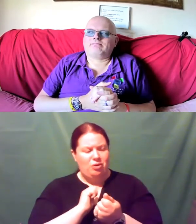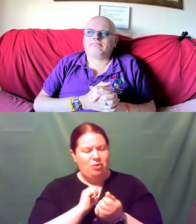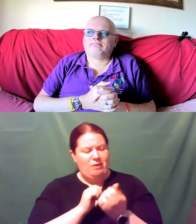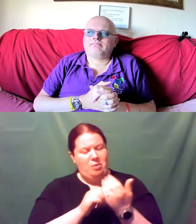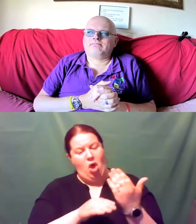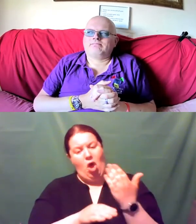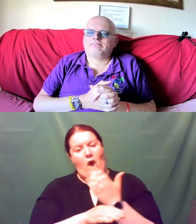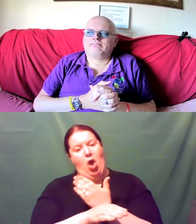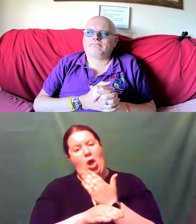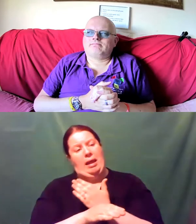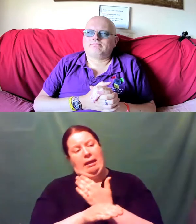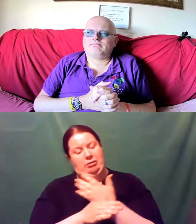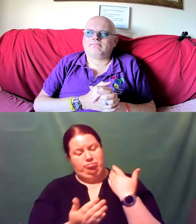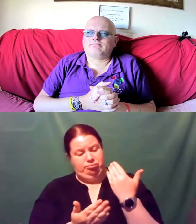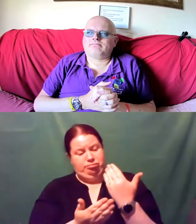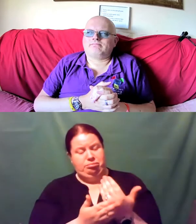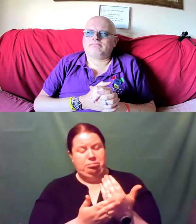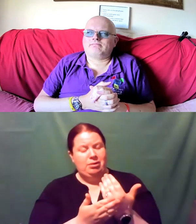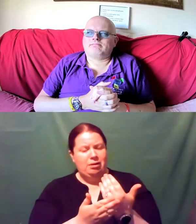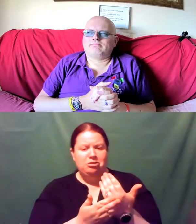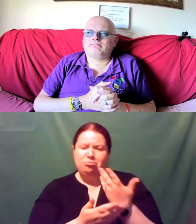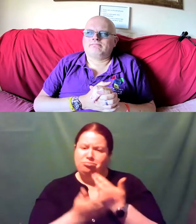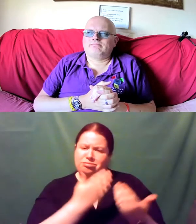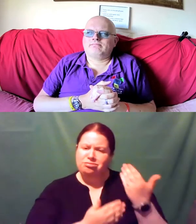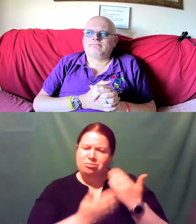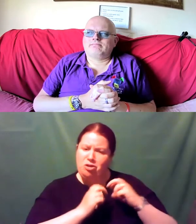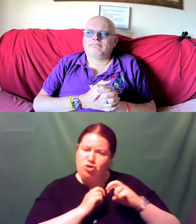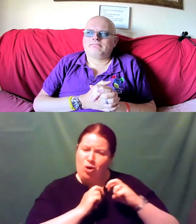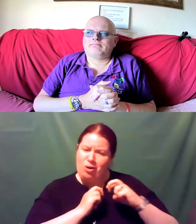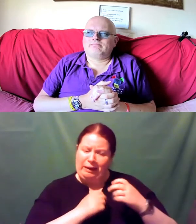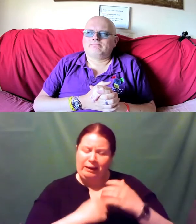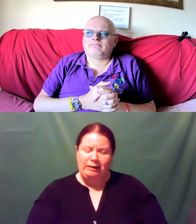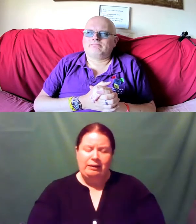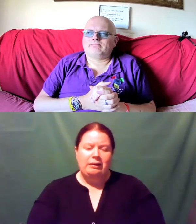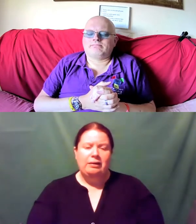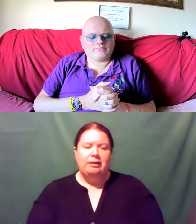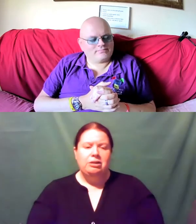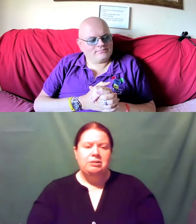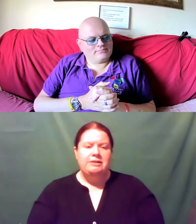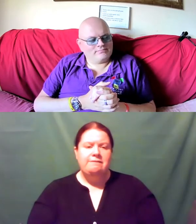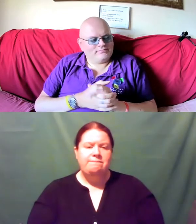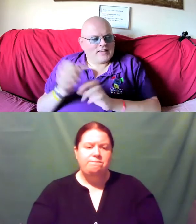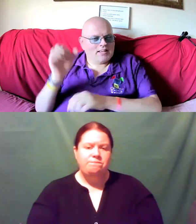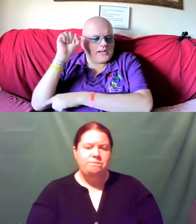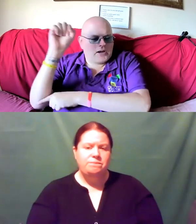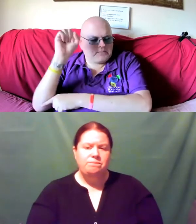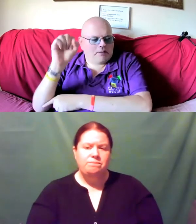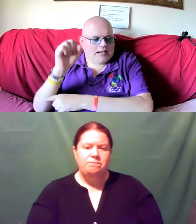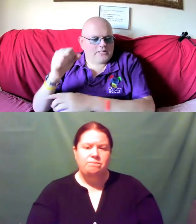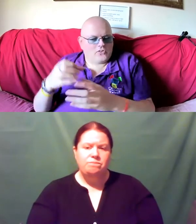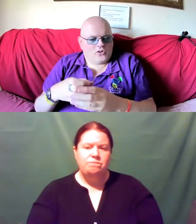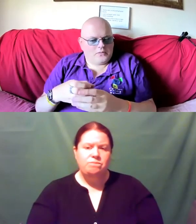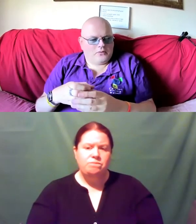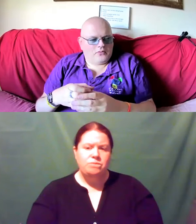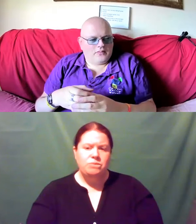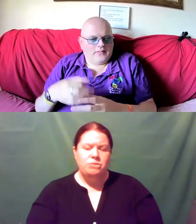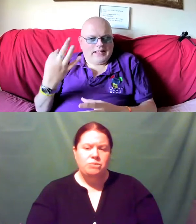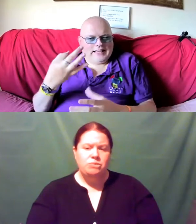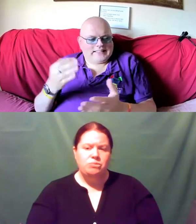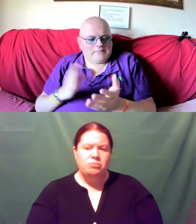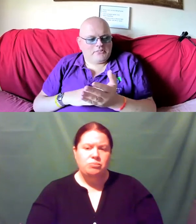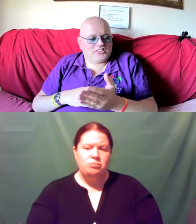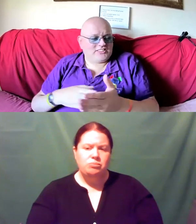so how, tell us a little bit about that kind of that journey that it's been on. Well, I mean, the campaigning group, we'd set it up, folded after 18 months, and